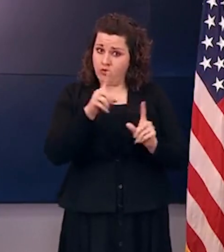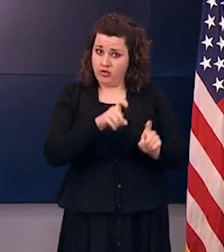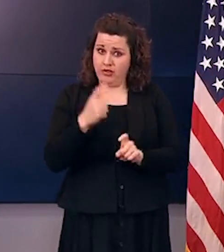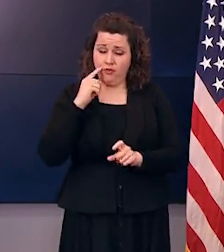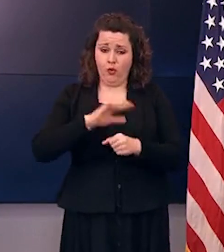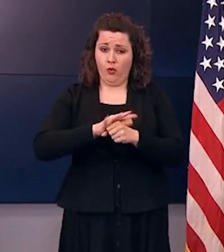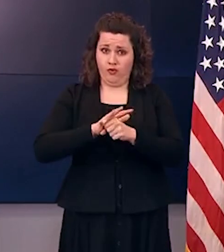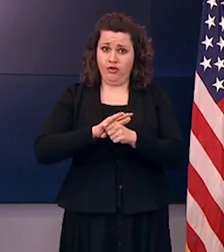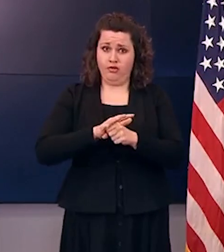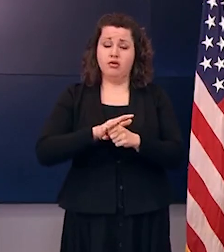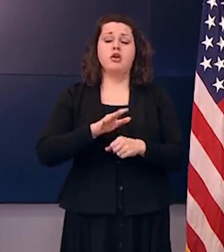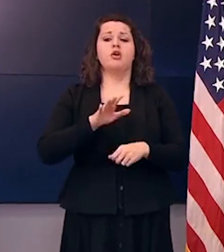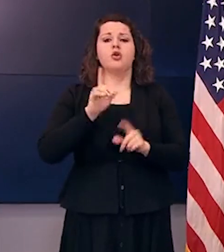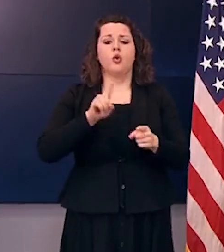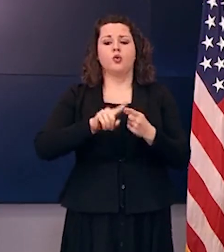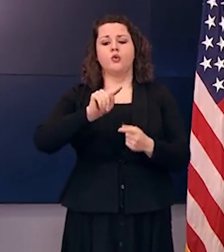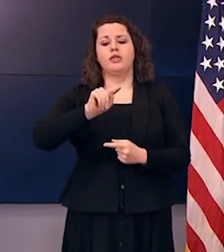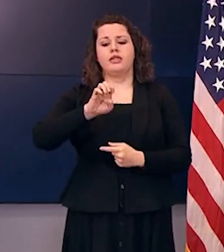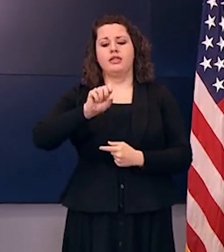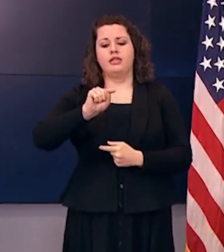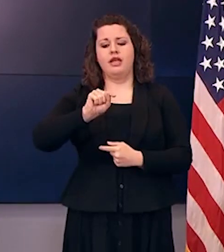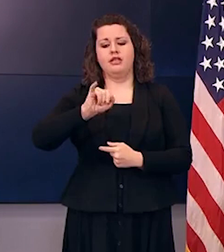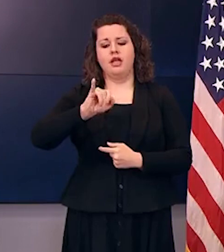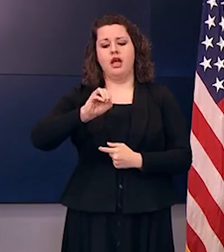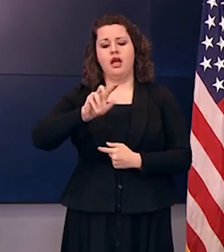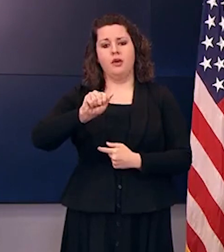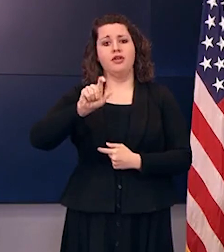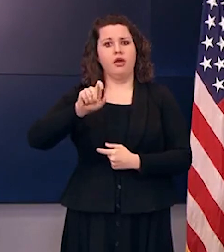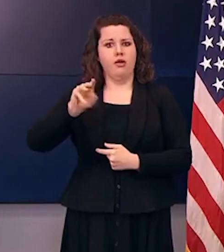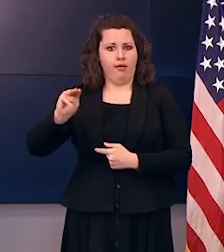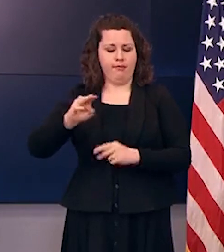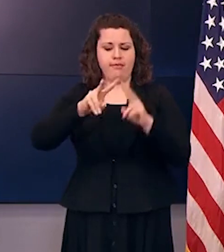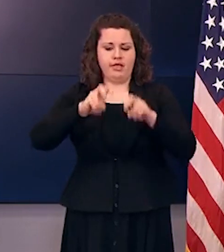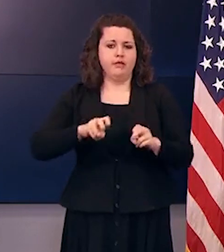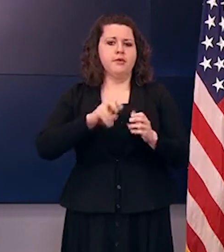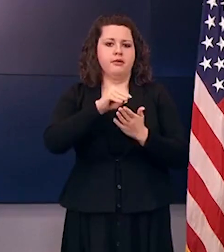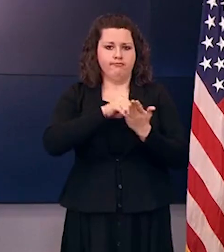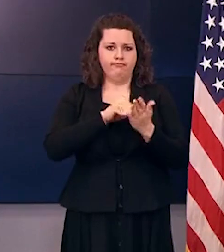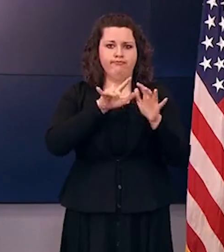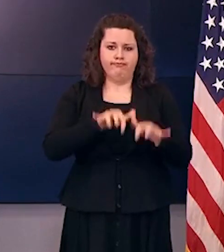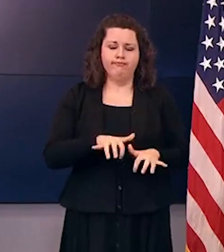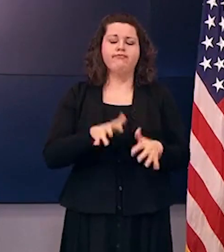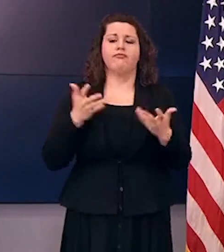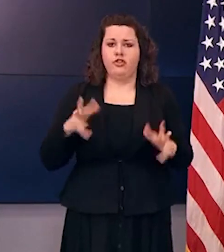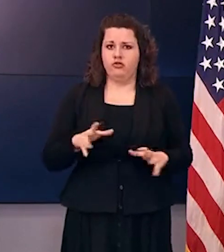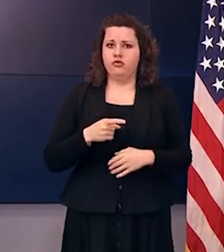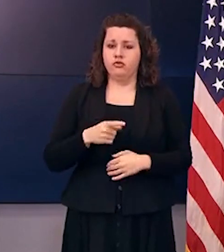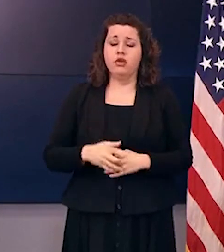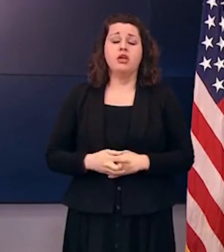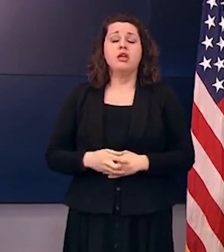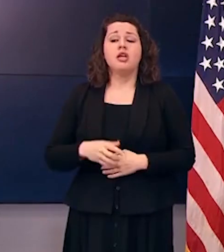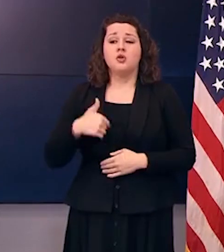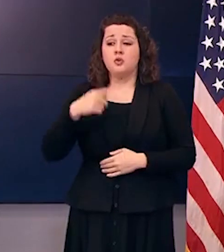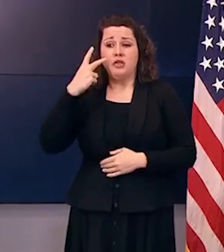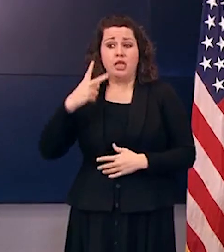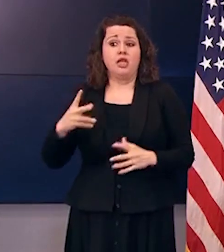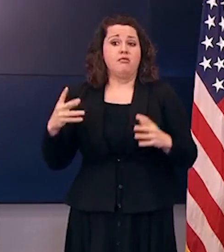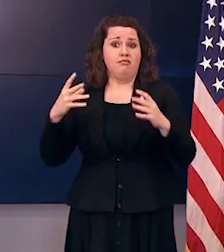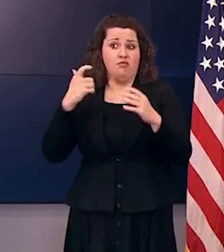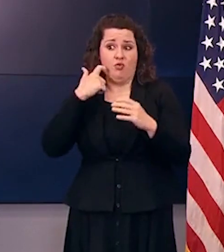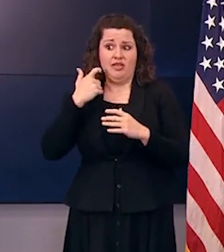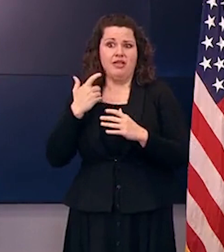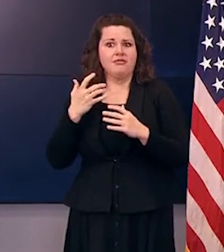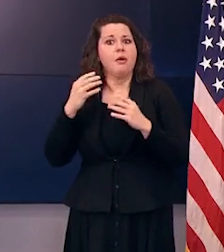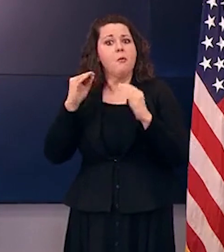for COVID-19, go to testiowa.com for more information and complete the assessment. And as you've seen in recent days, the more tests we conduct, the more